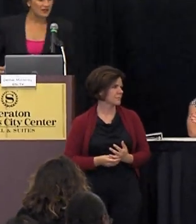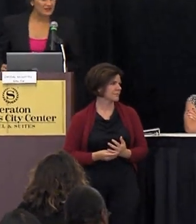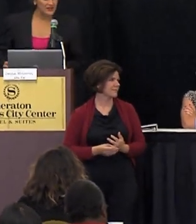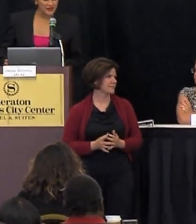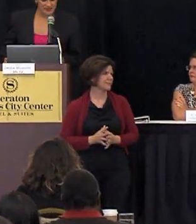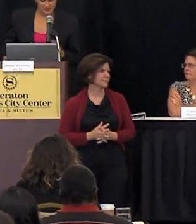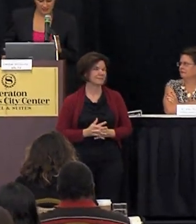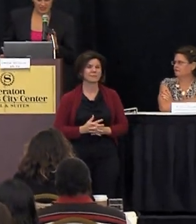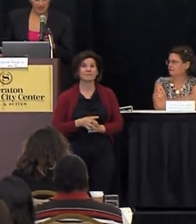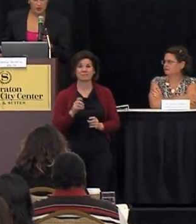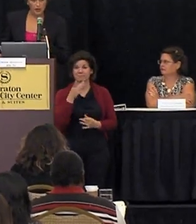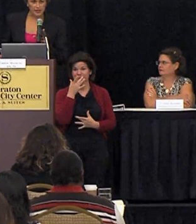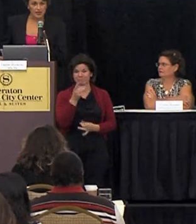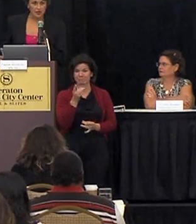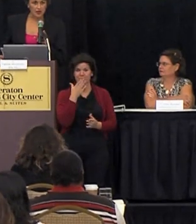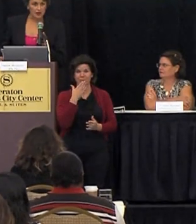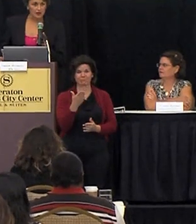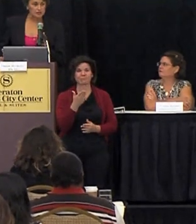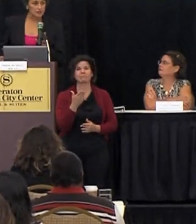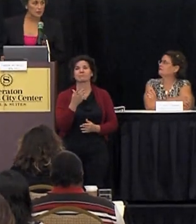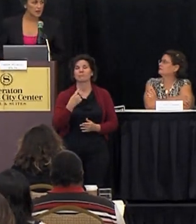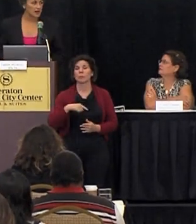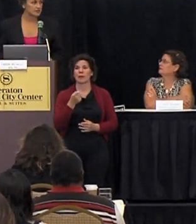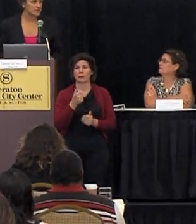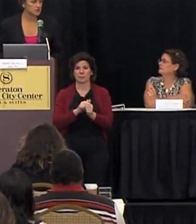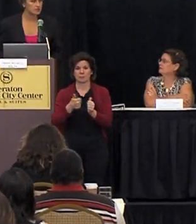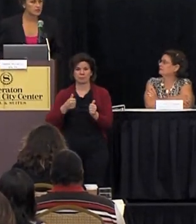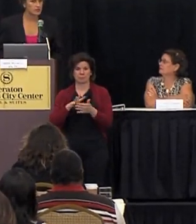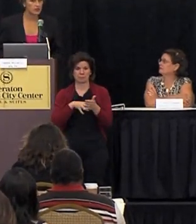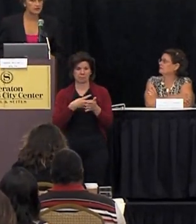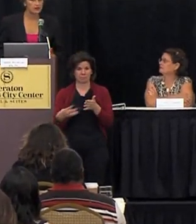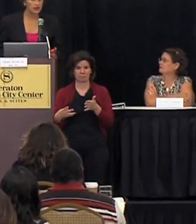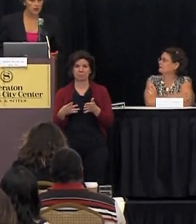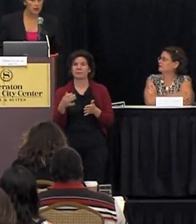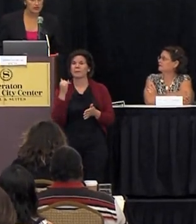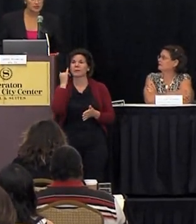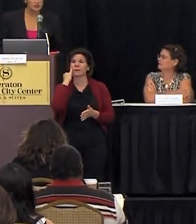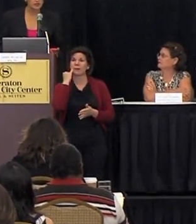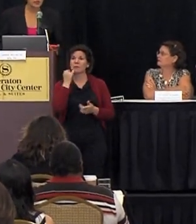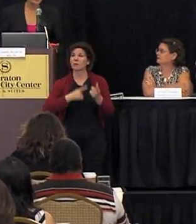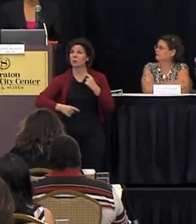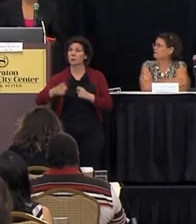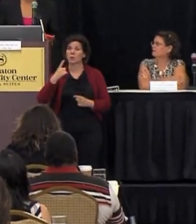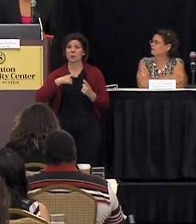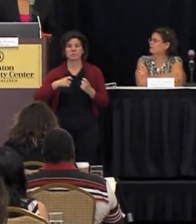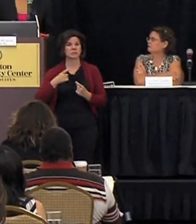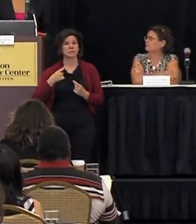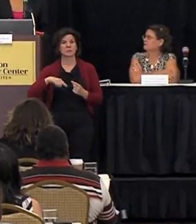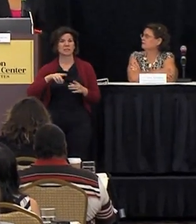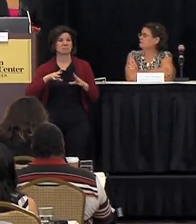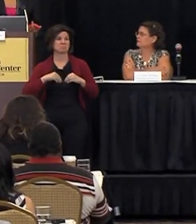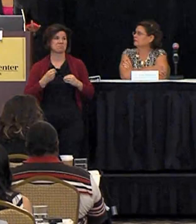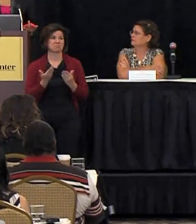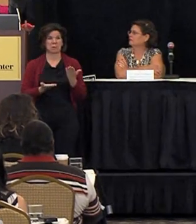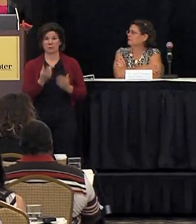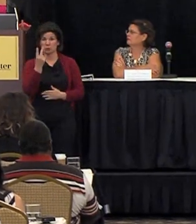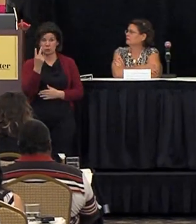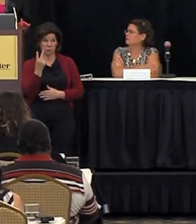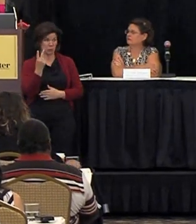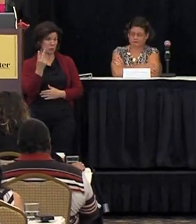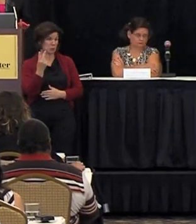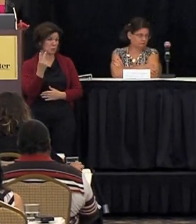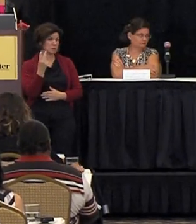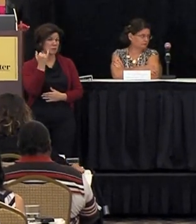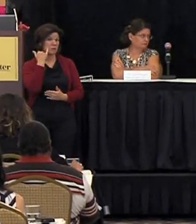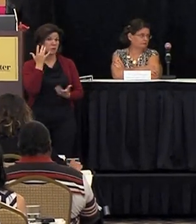all right very interesting we are a little behind schedule so if there are questions we can just take maybe two if you